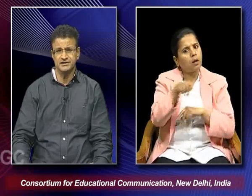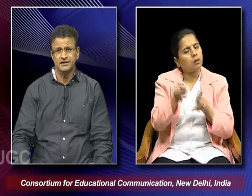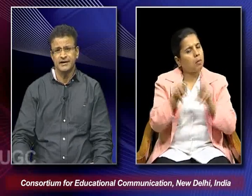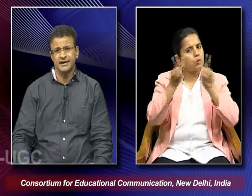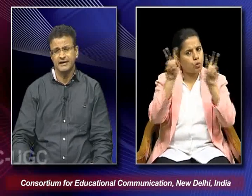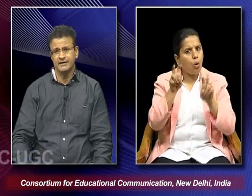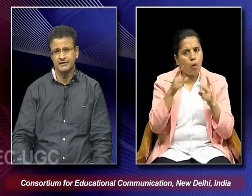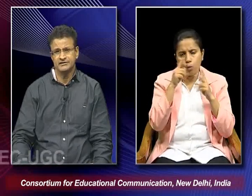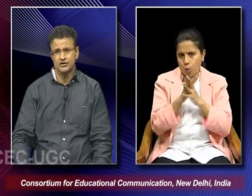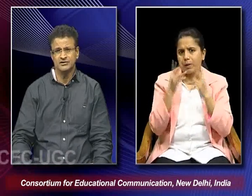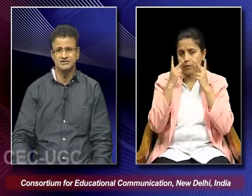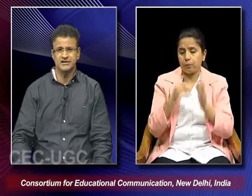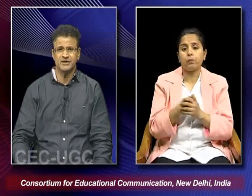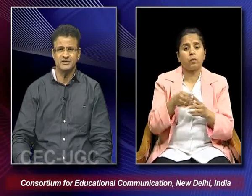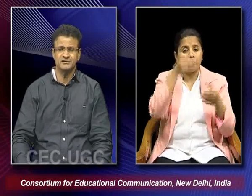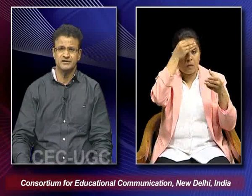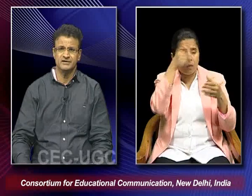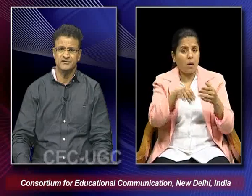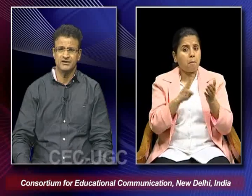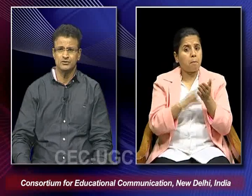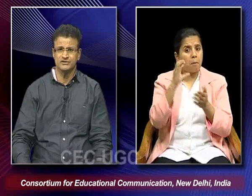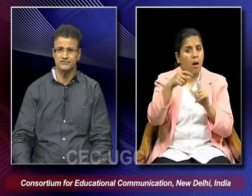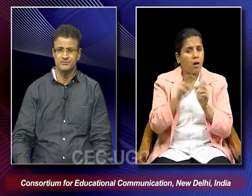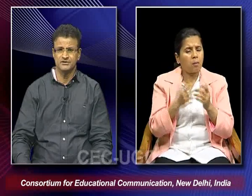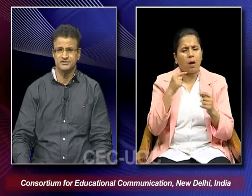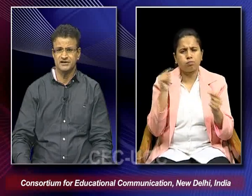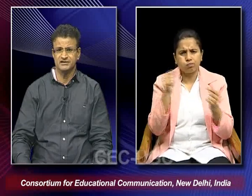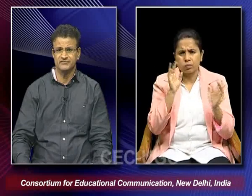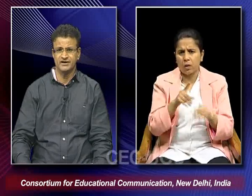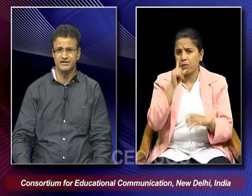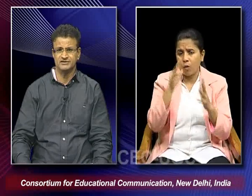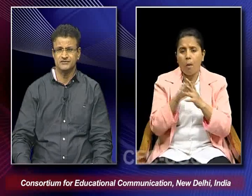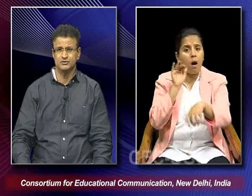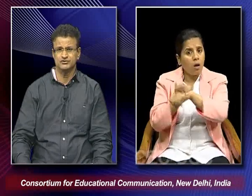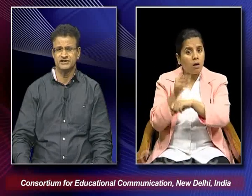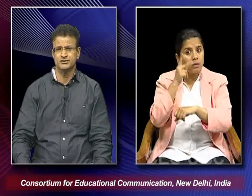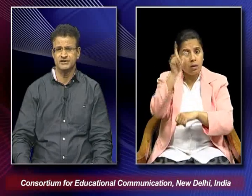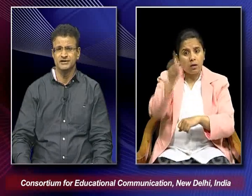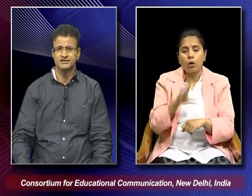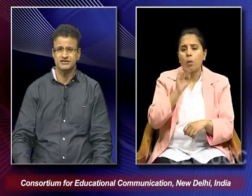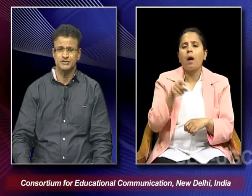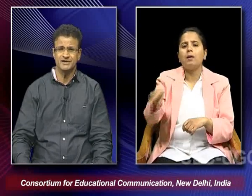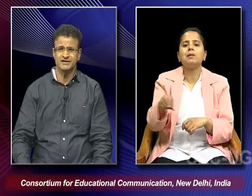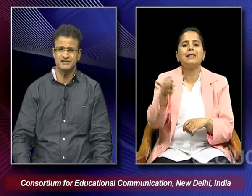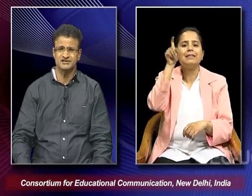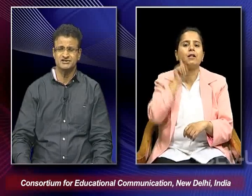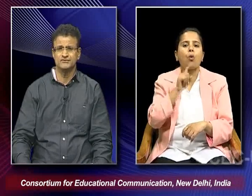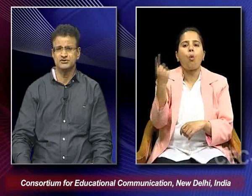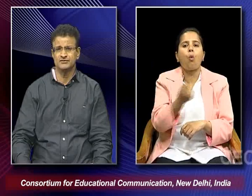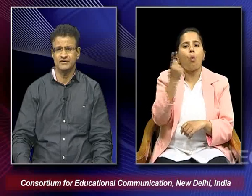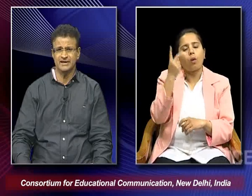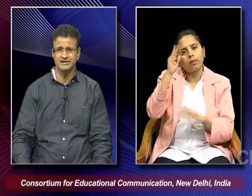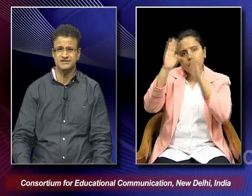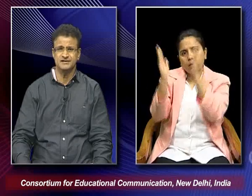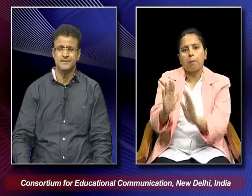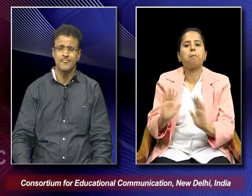context. And scholars like McKinnon they have argued that the woman is identified as one whose sexuality exists for